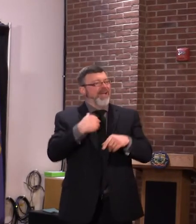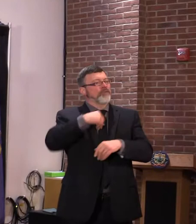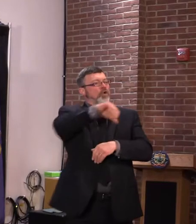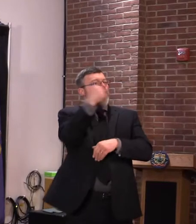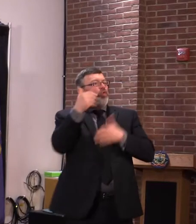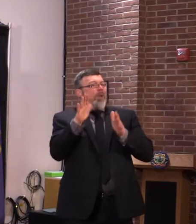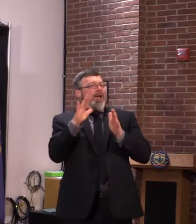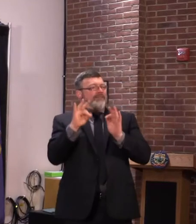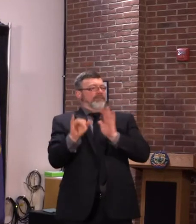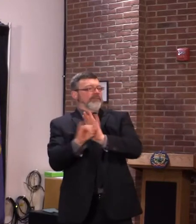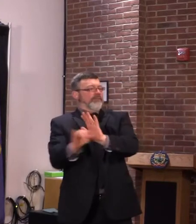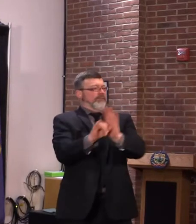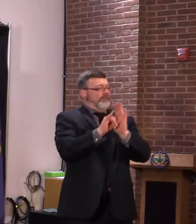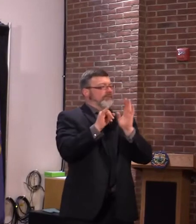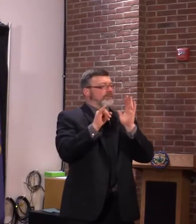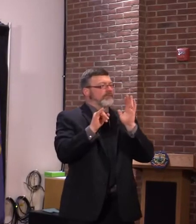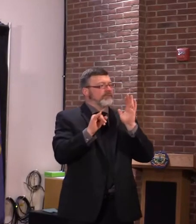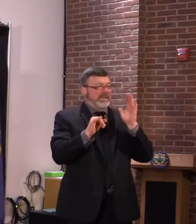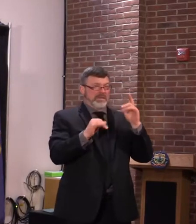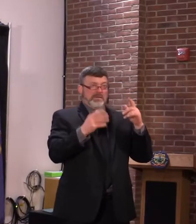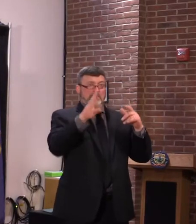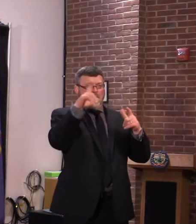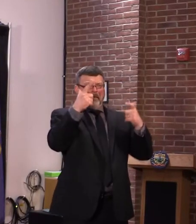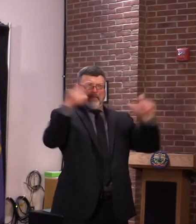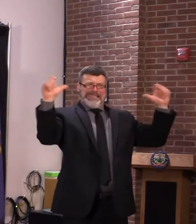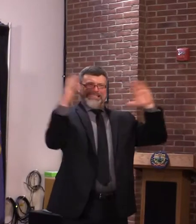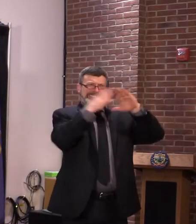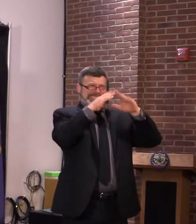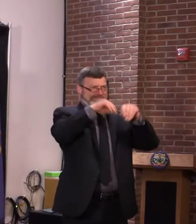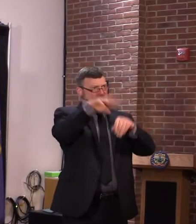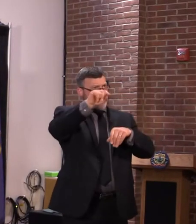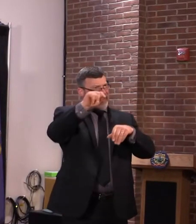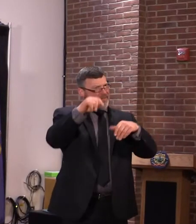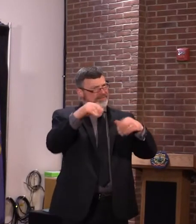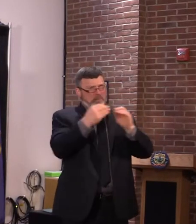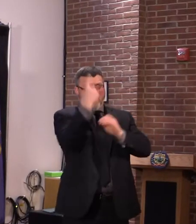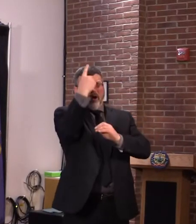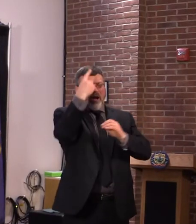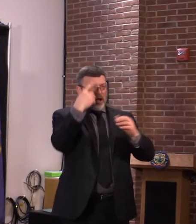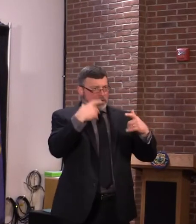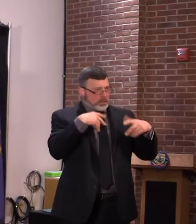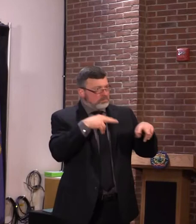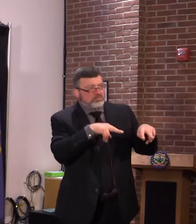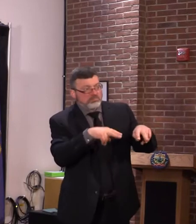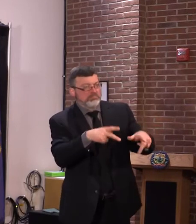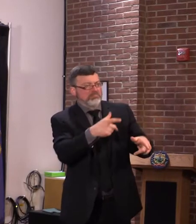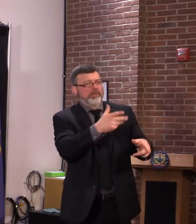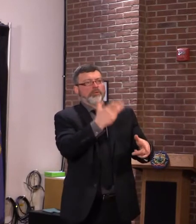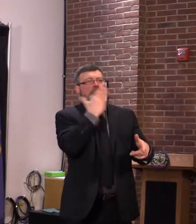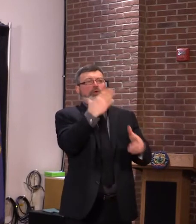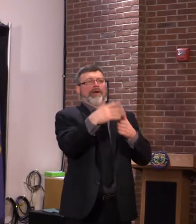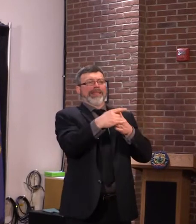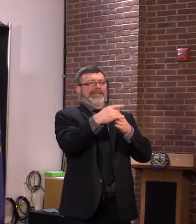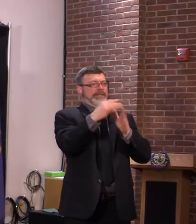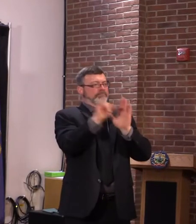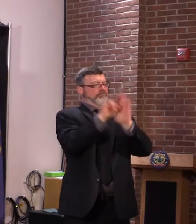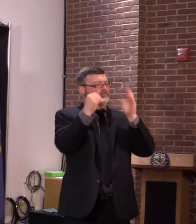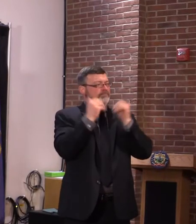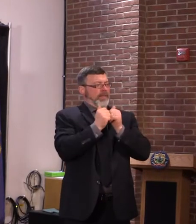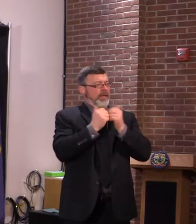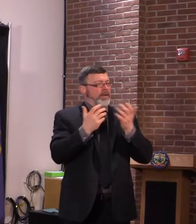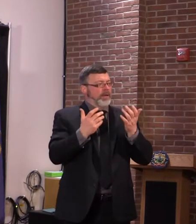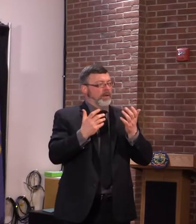in Vermont sort of confirming that downward trend in cases, similar to what was being seen in Boston and Massachusetts in terms of